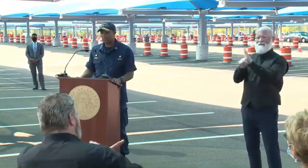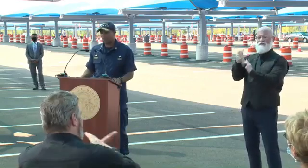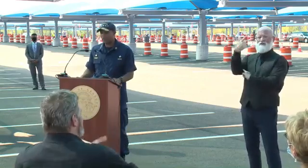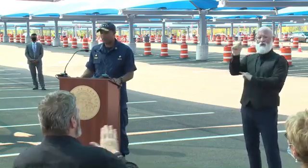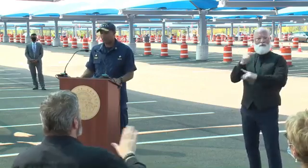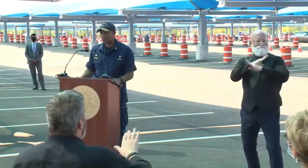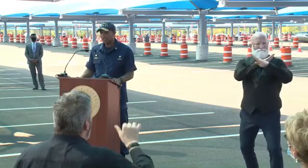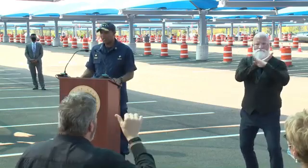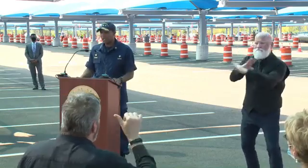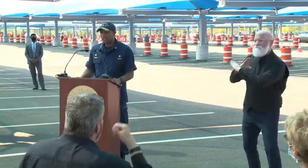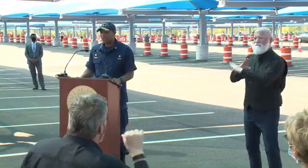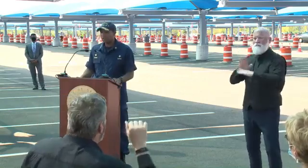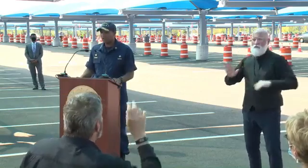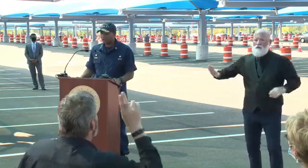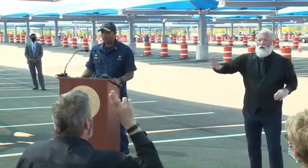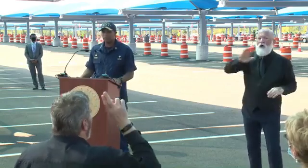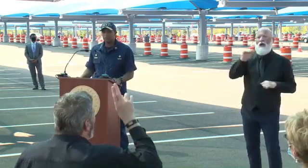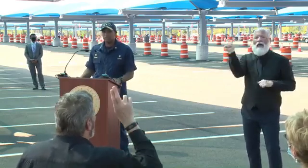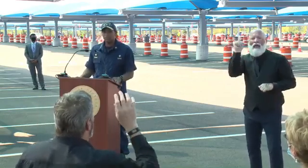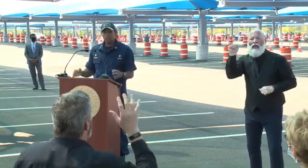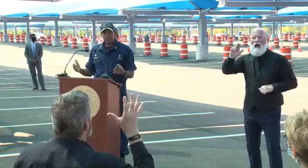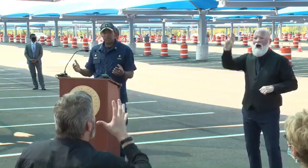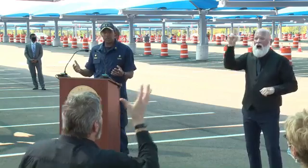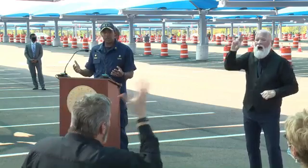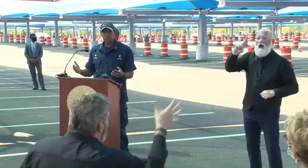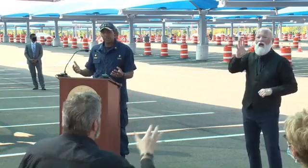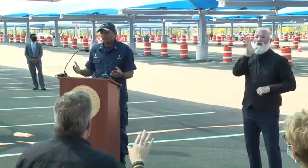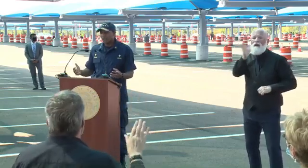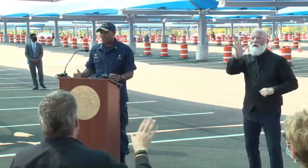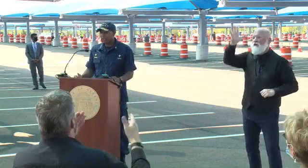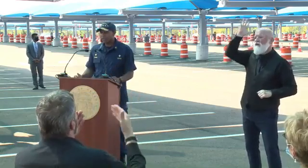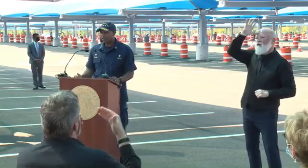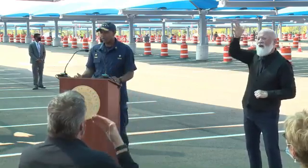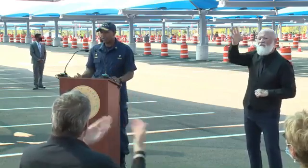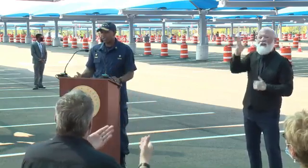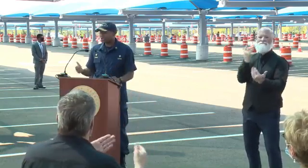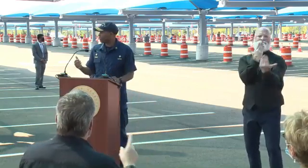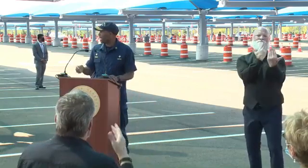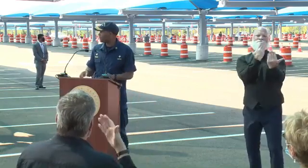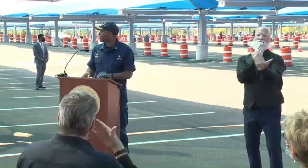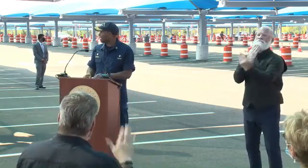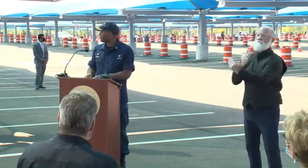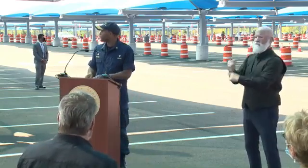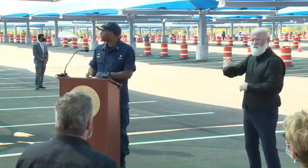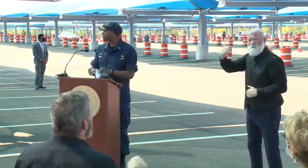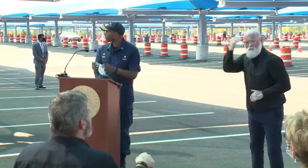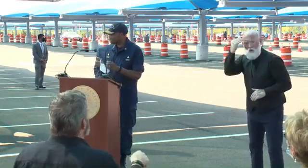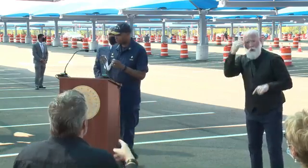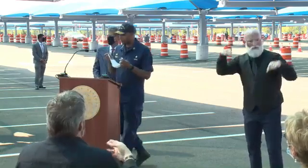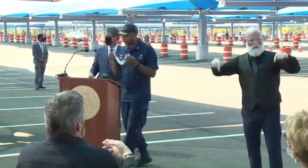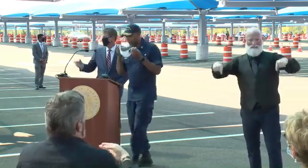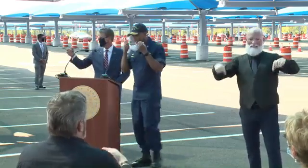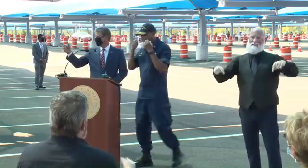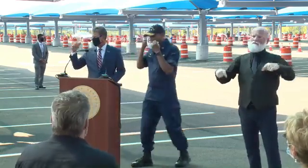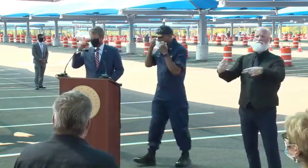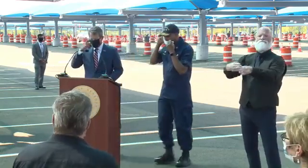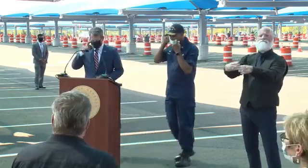in your life who are vulnerable. Call them, reassure them, but know that this will not be forever.